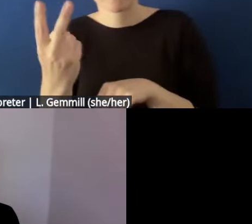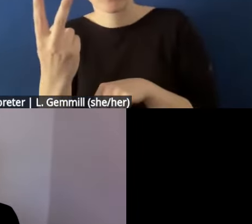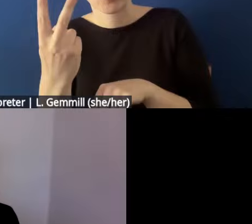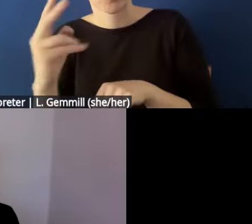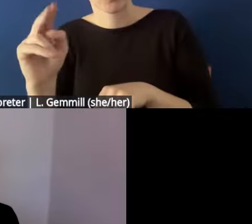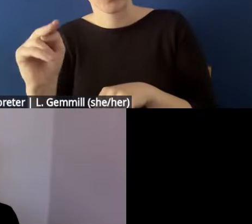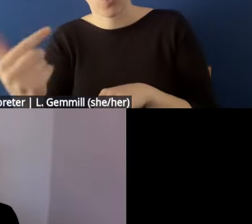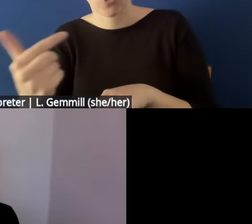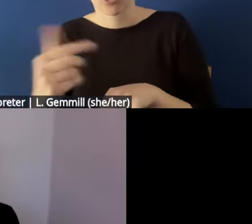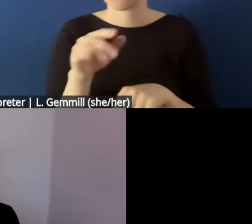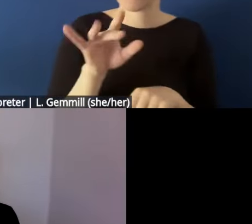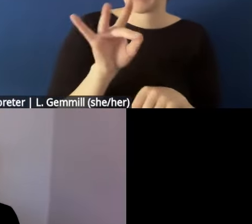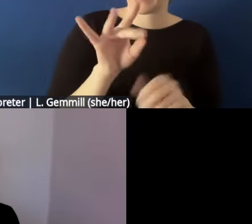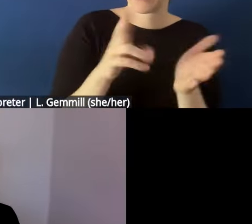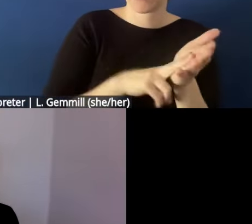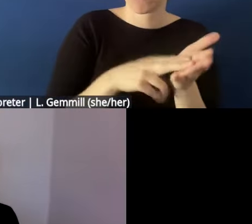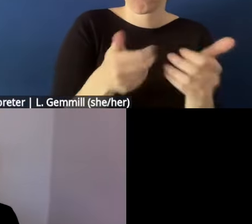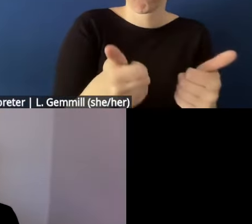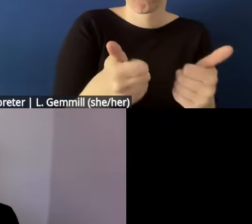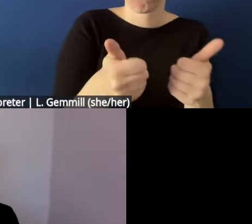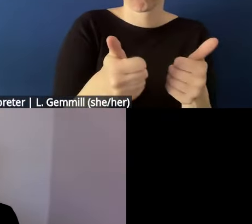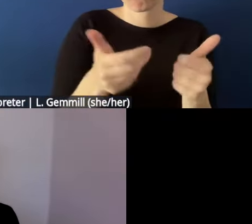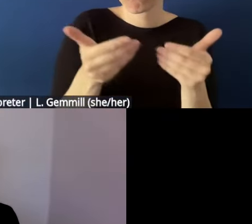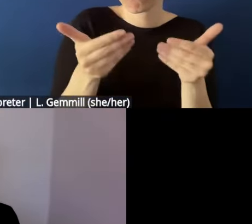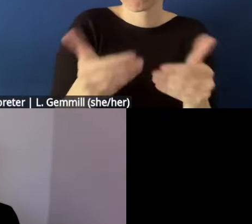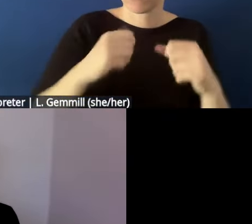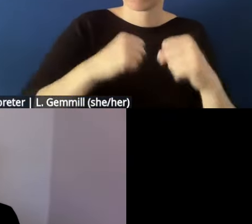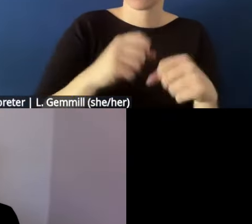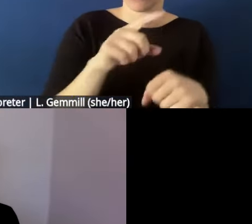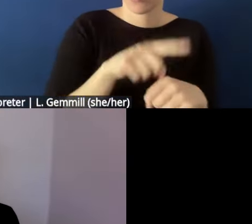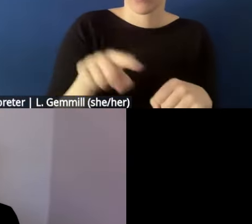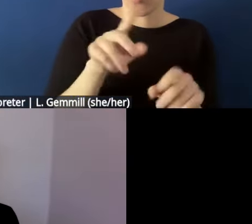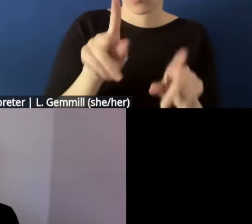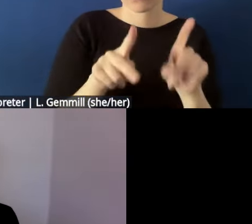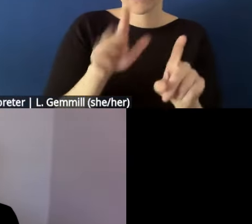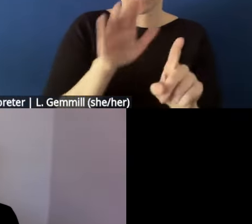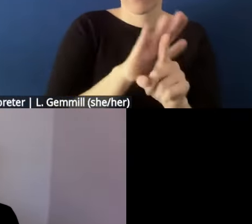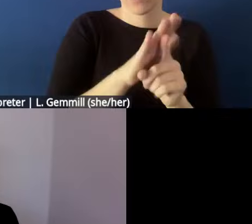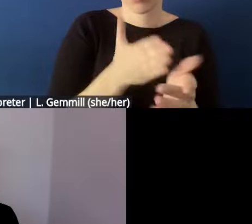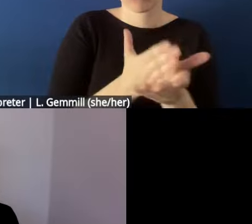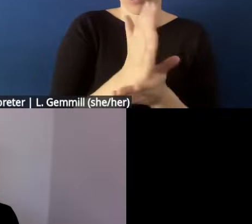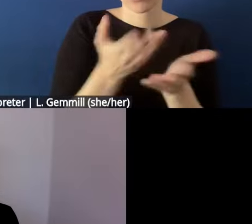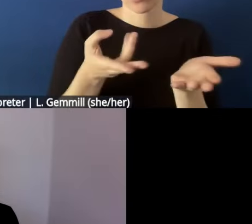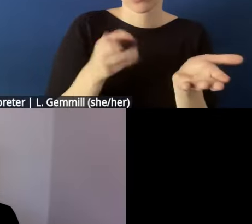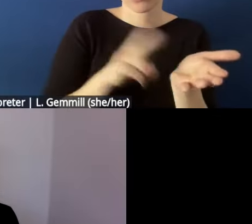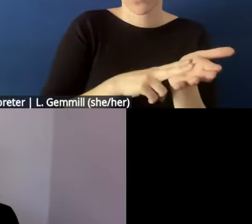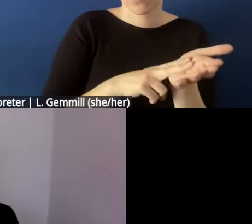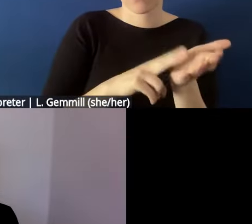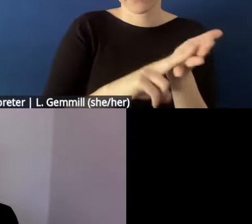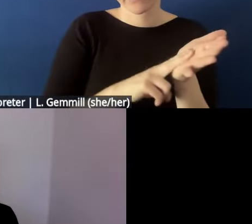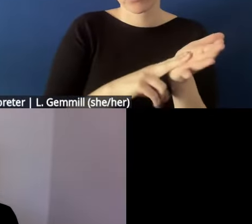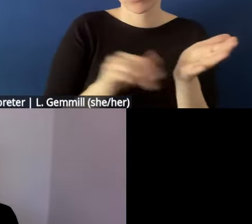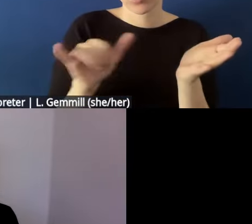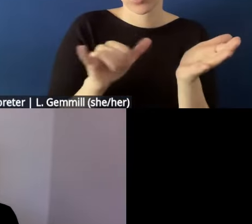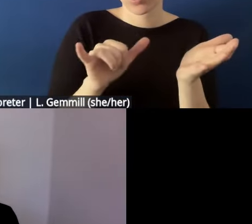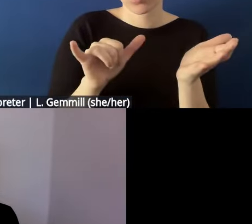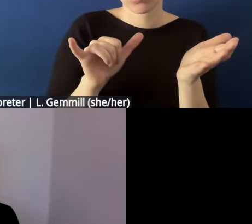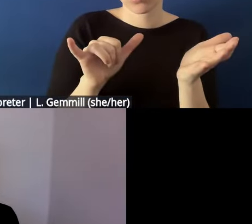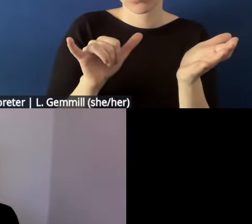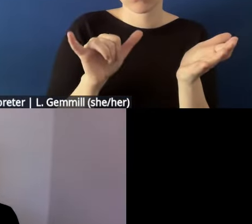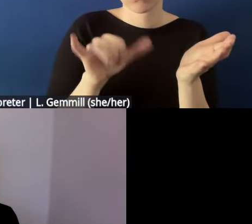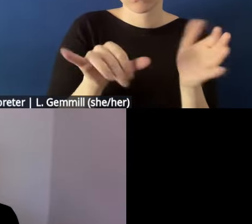good, and if those signatures are good, protecting those people's rights to sign that petition are